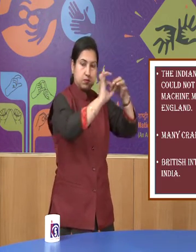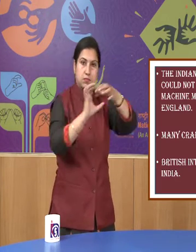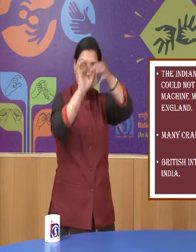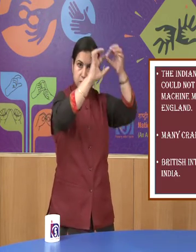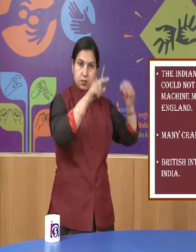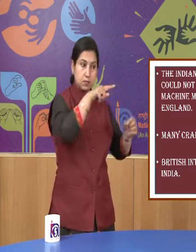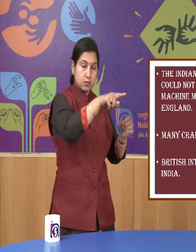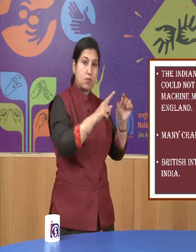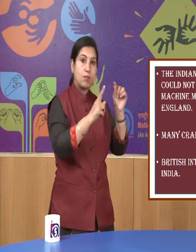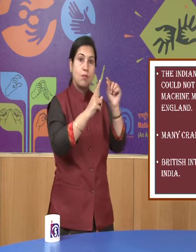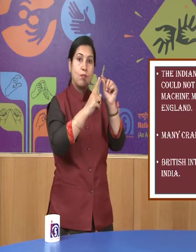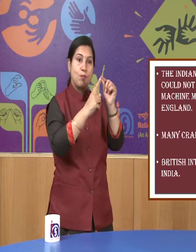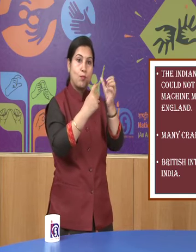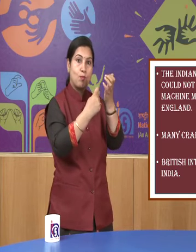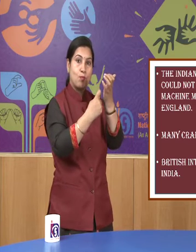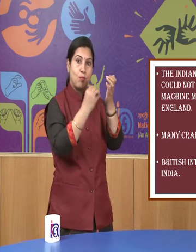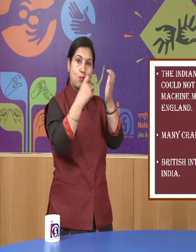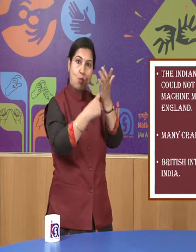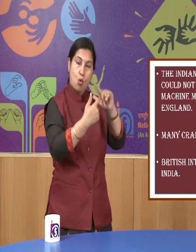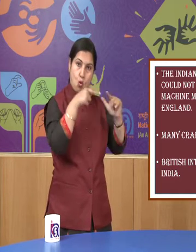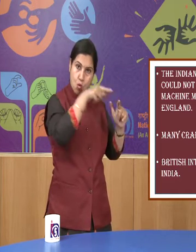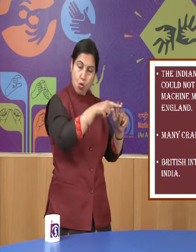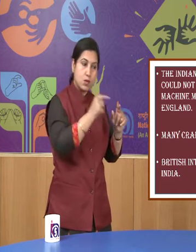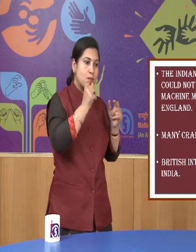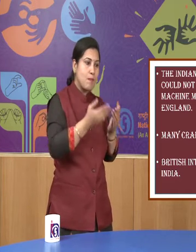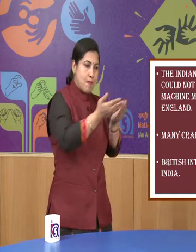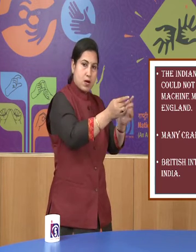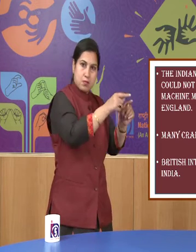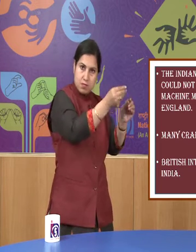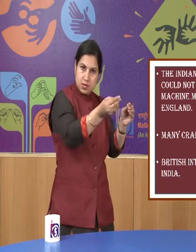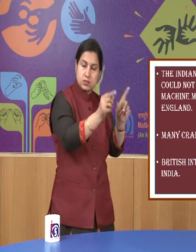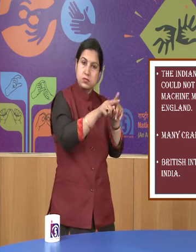From these ports, the goods were sent to England.